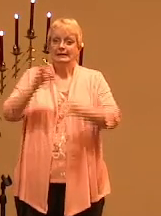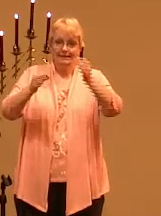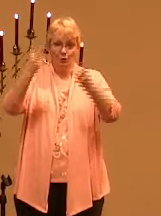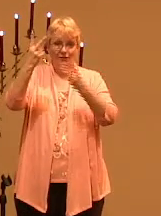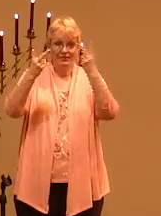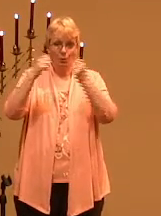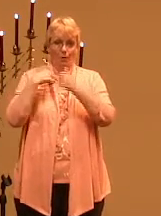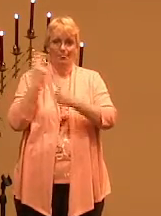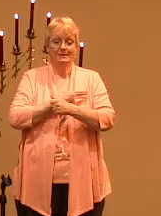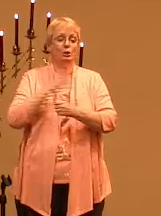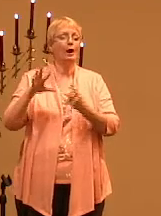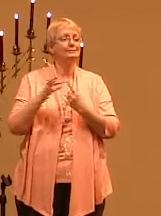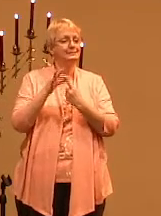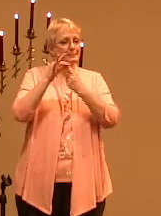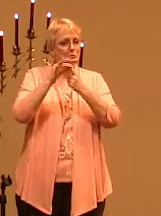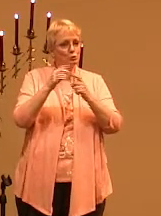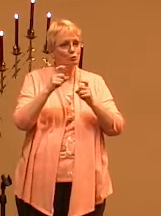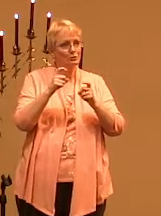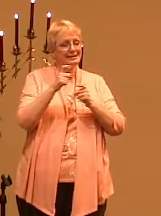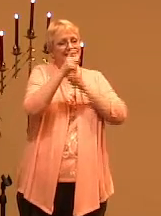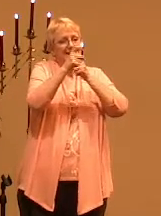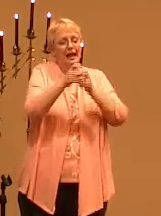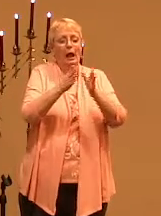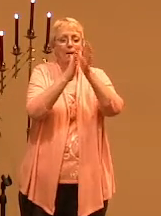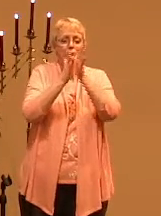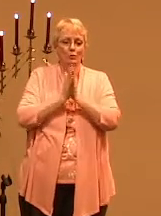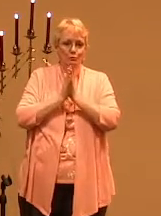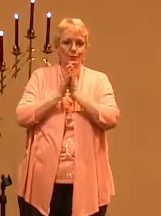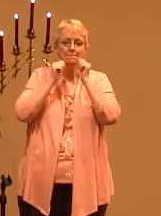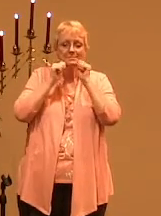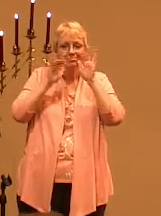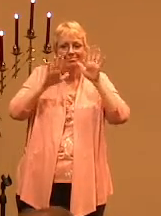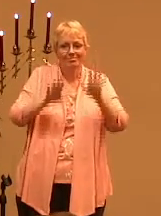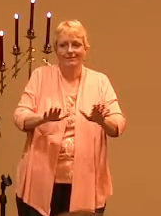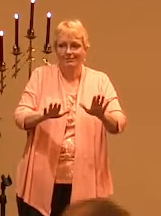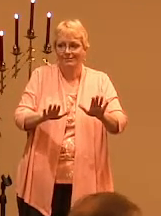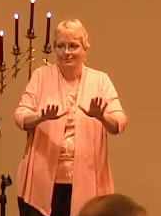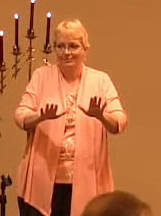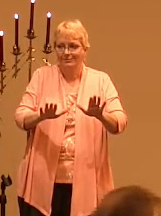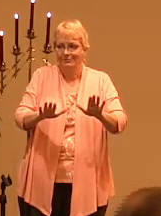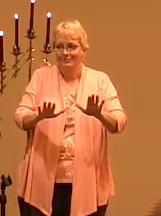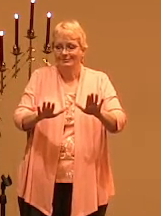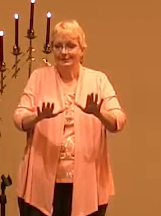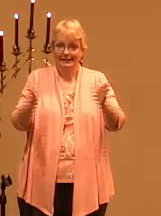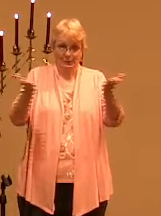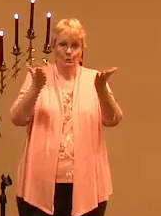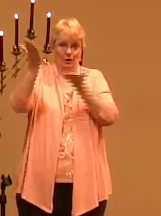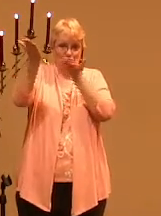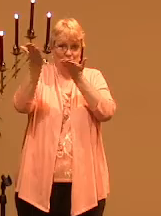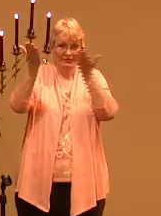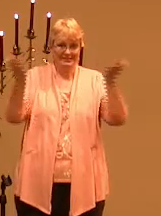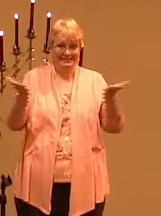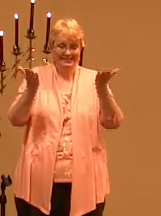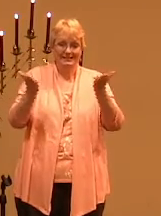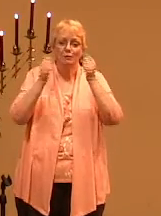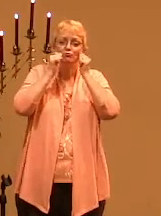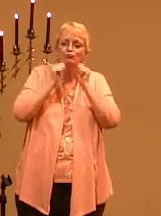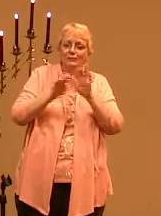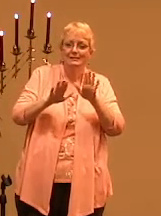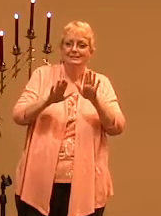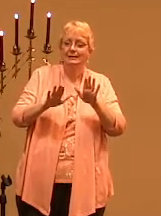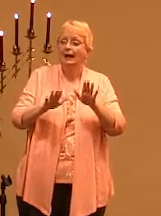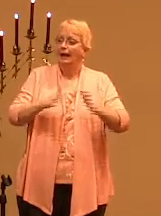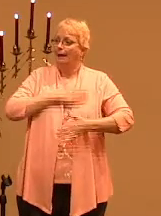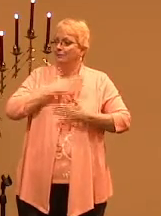us, you are our special guest. And I just pray that you will be blessed by the service. And so glad that you